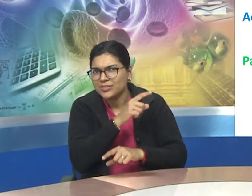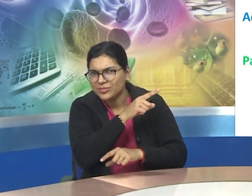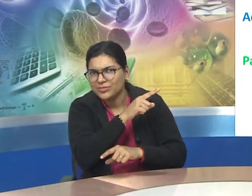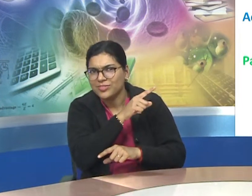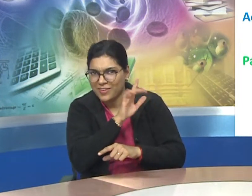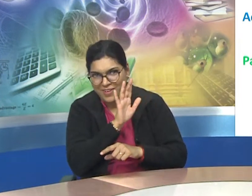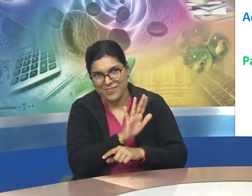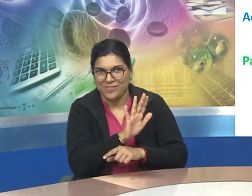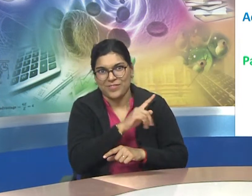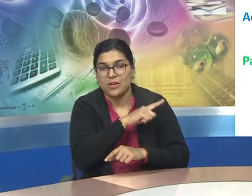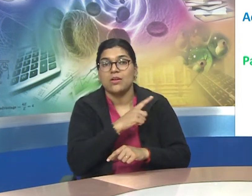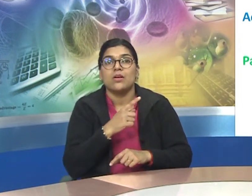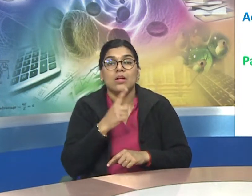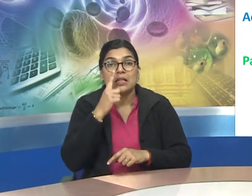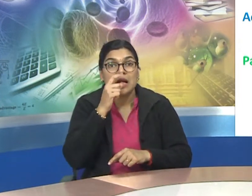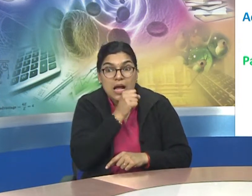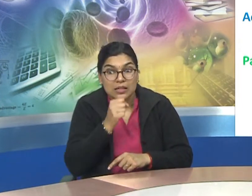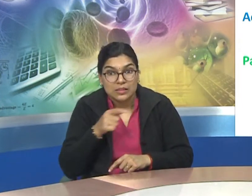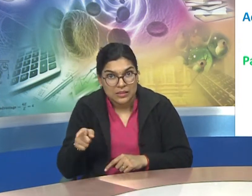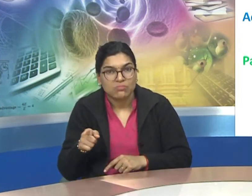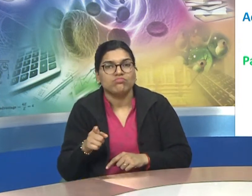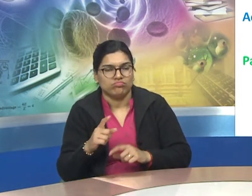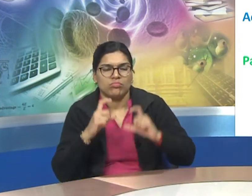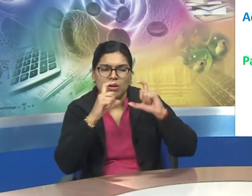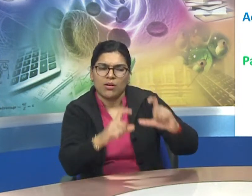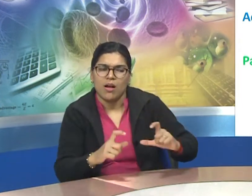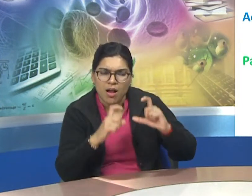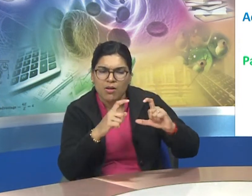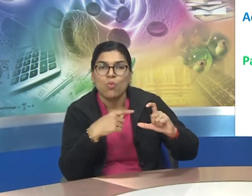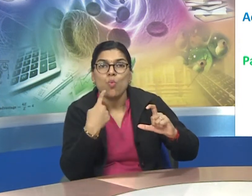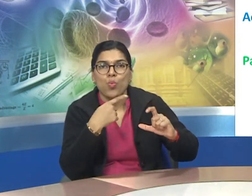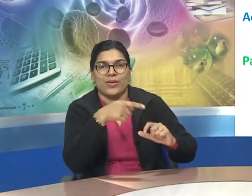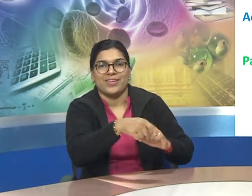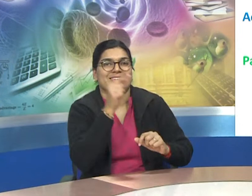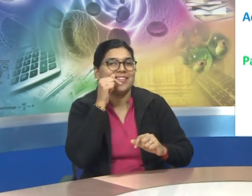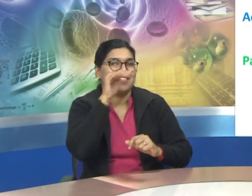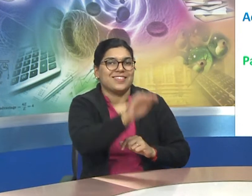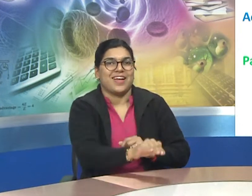statement, by, you can see the word by is used here.